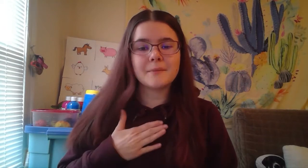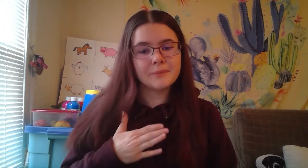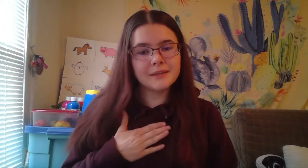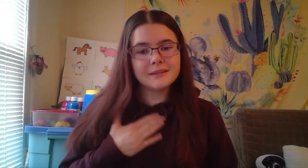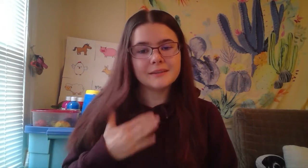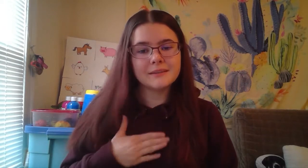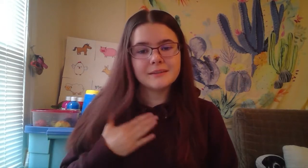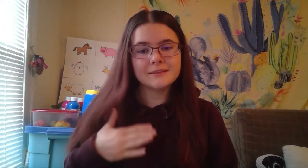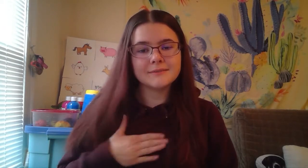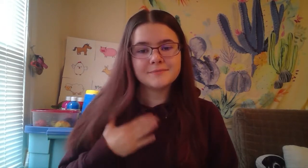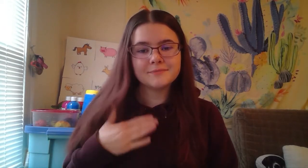happy.